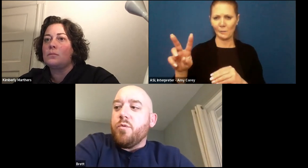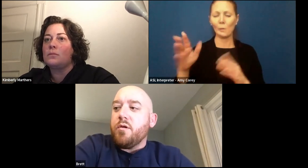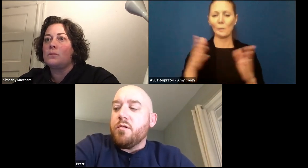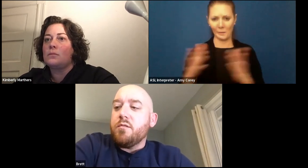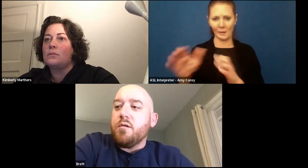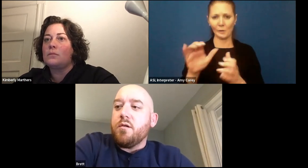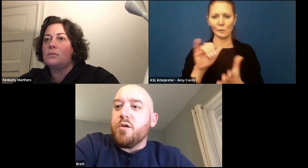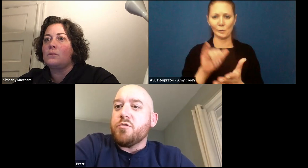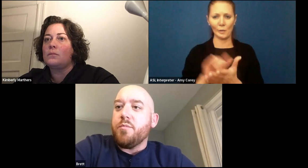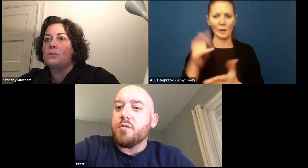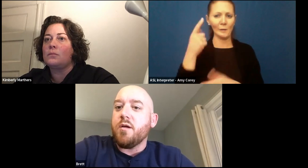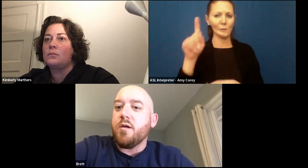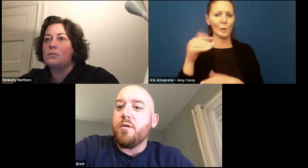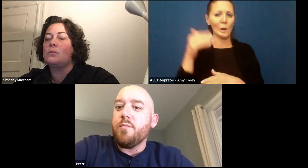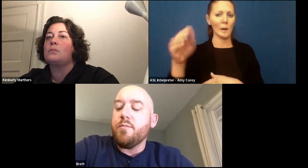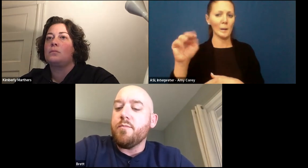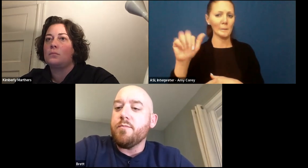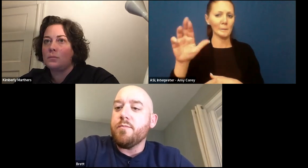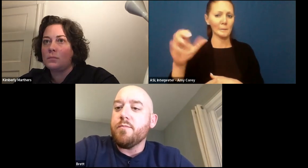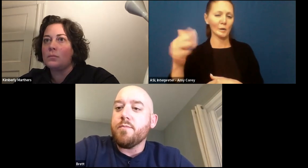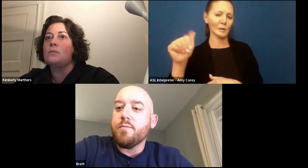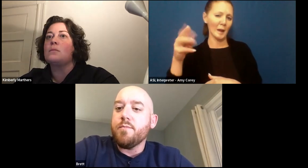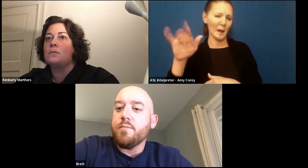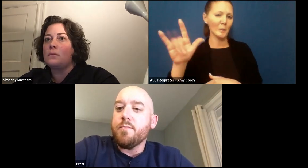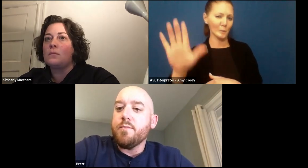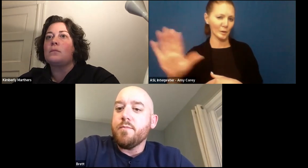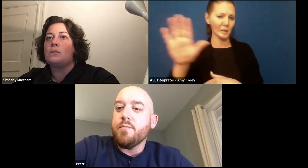that for the March-April timeframe.